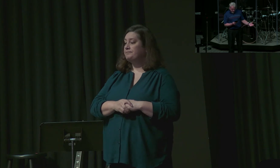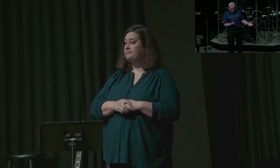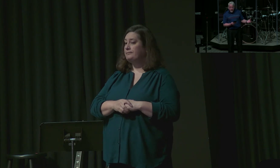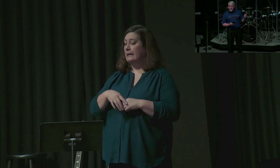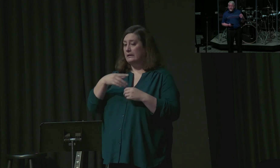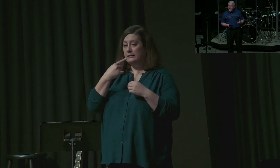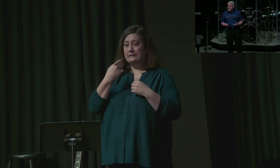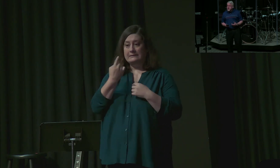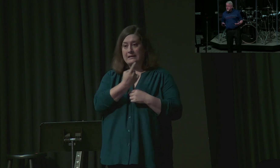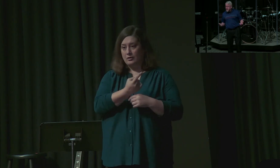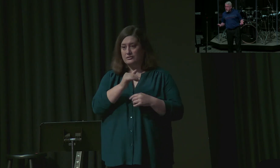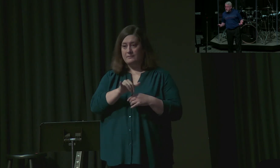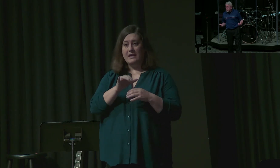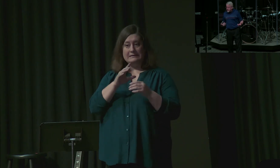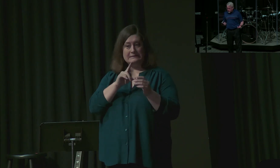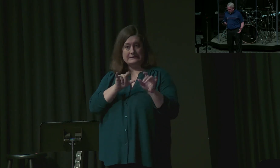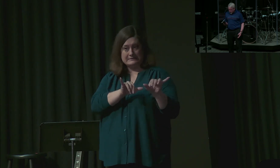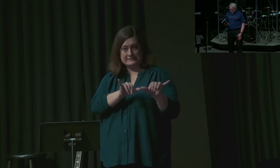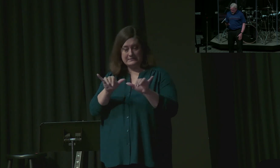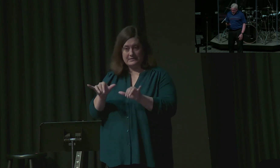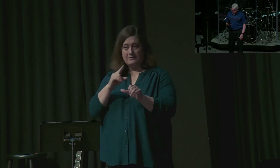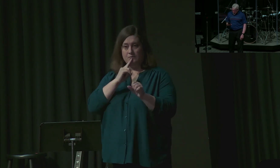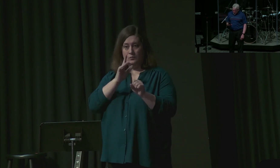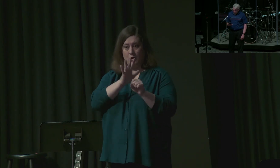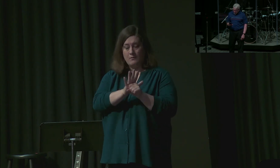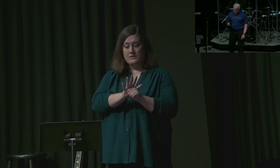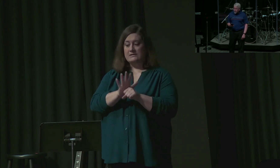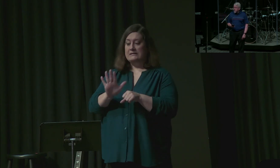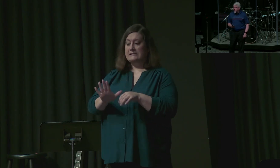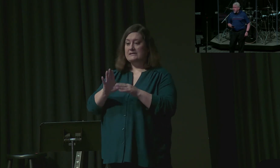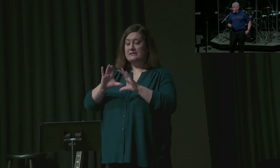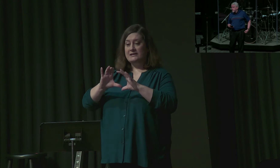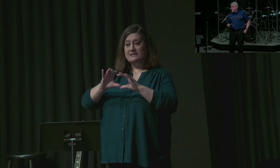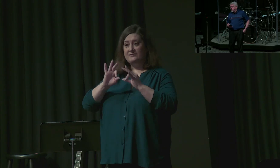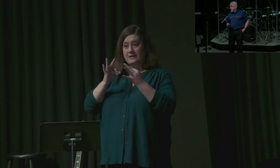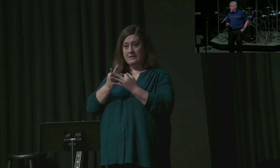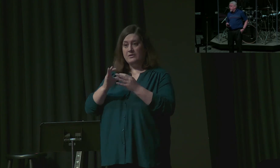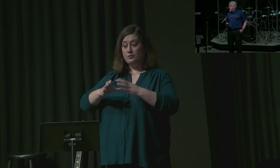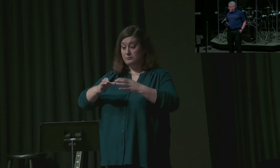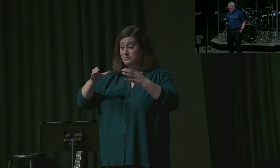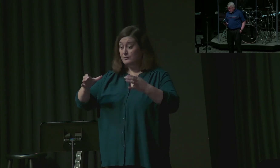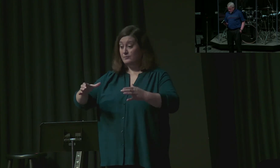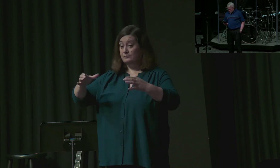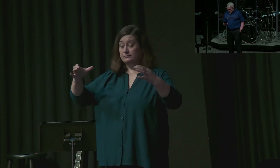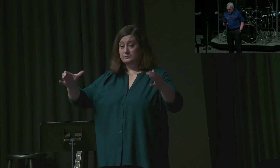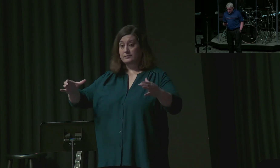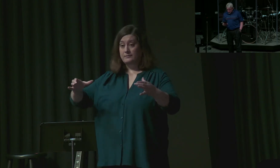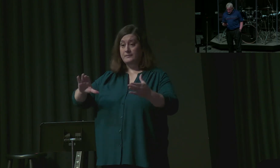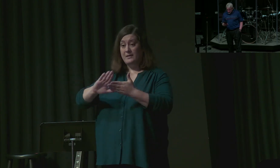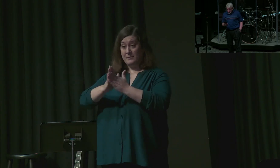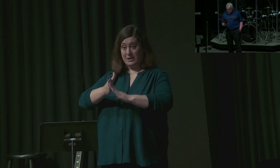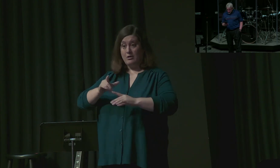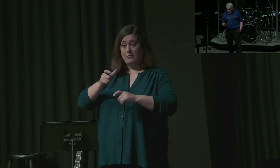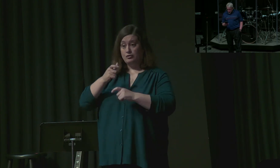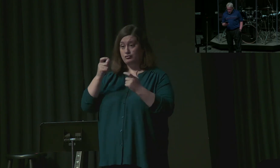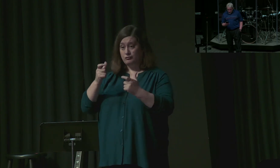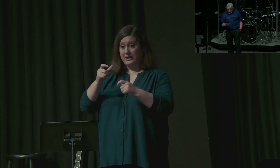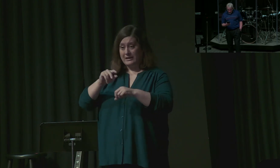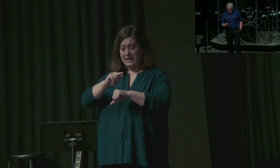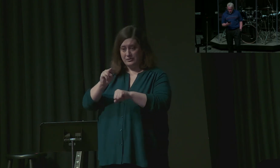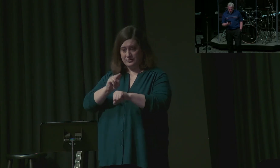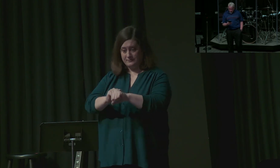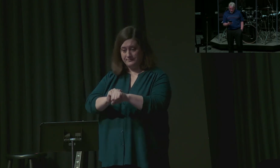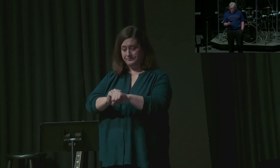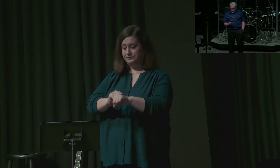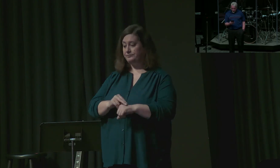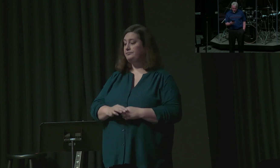bring forth a vast multitude of descendants that would become a great nation. They are